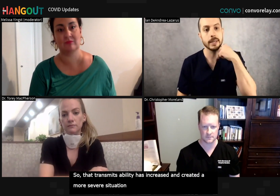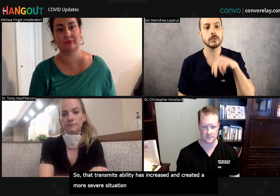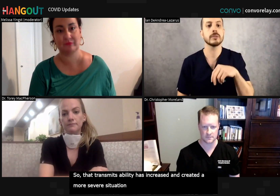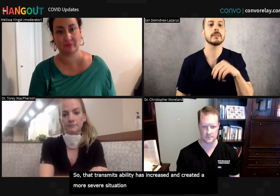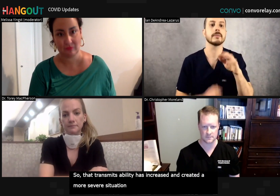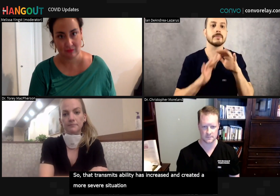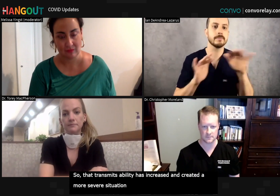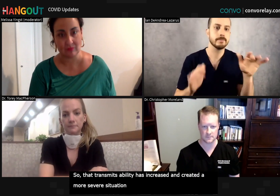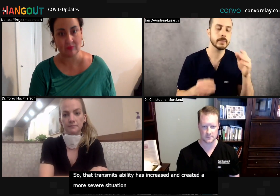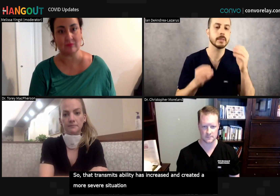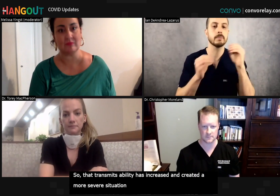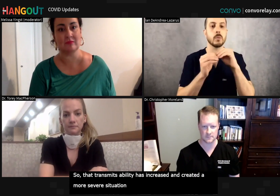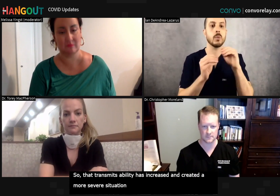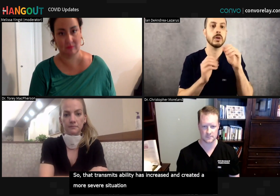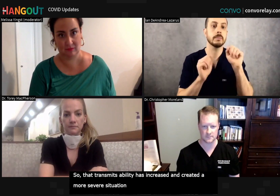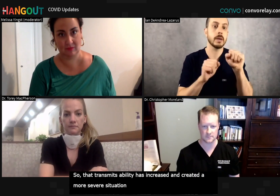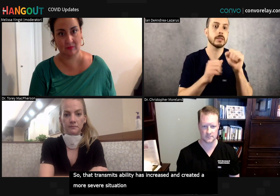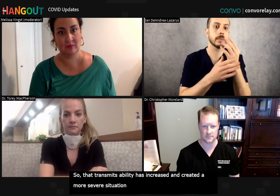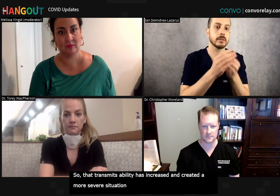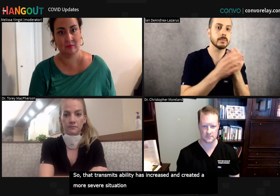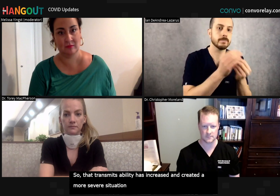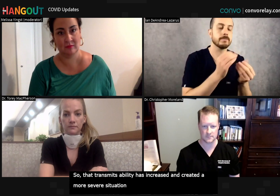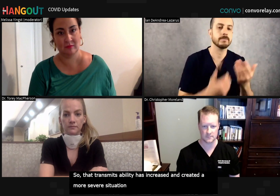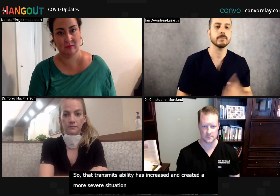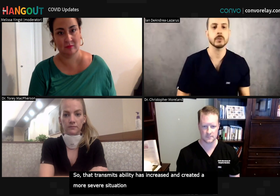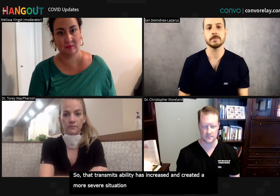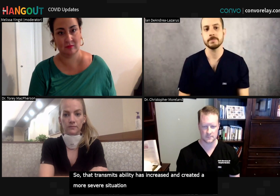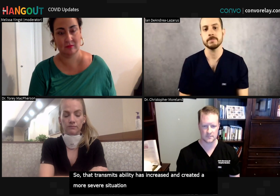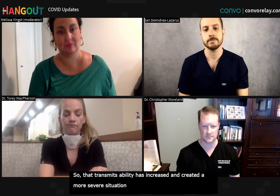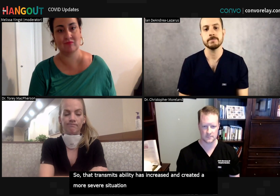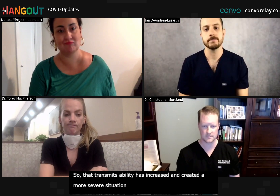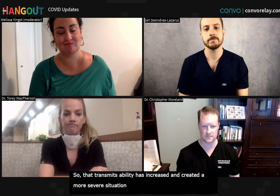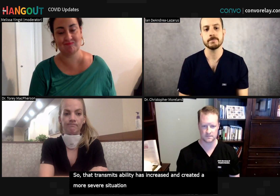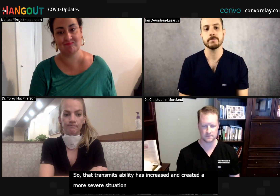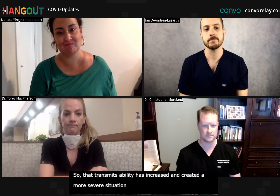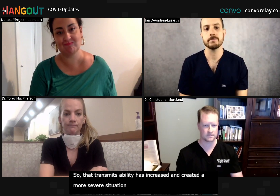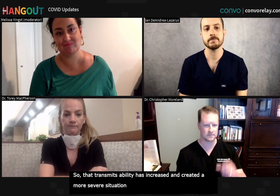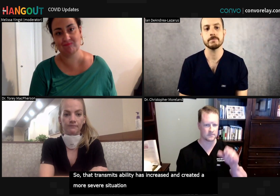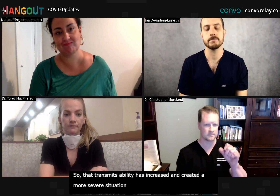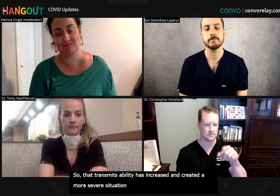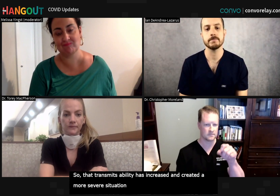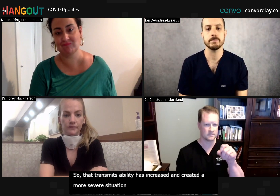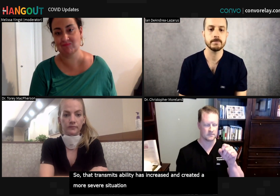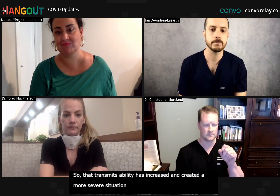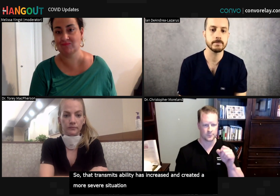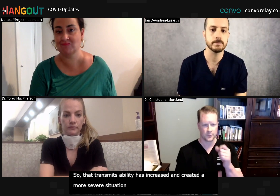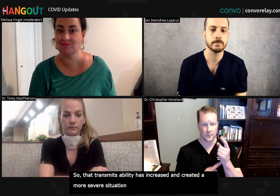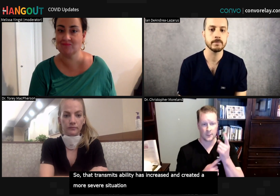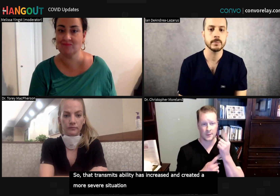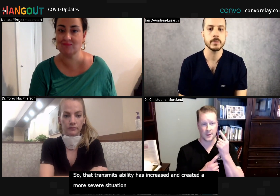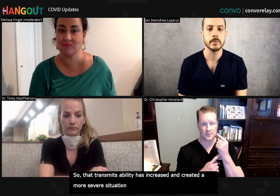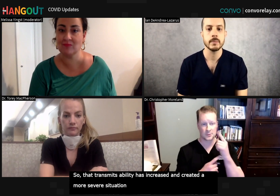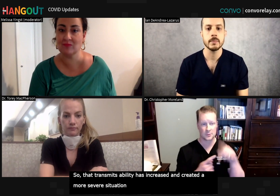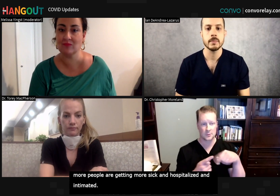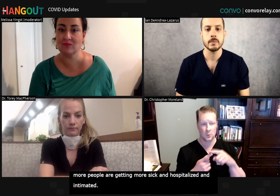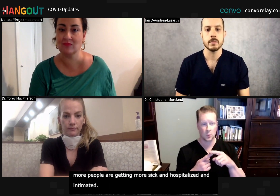and having to be hospitalized and be intubated. And, so I think that's more opportunity for people to pass away from the disease as